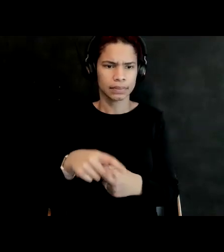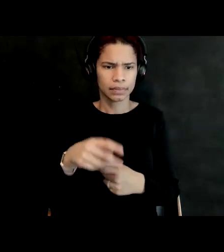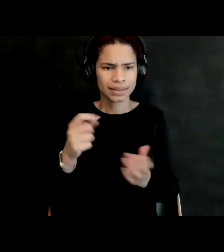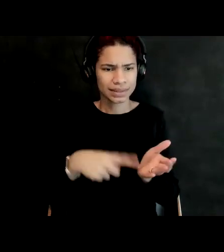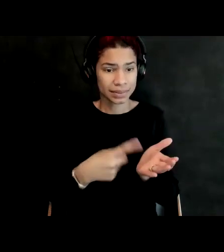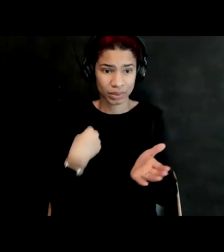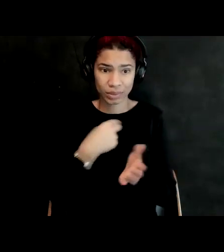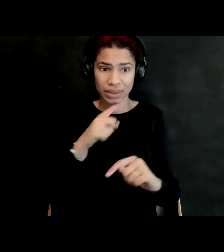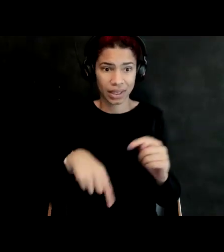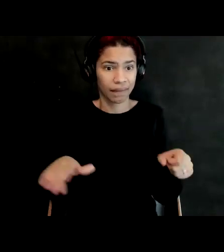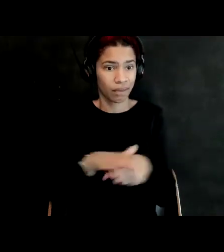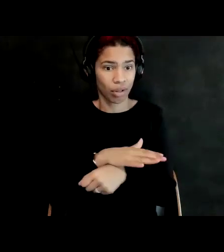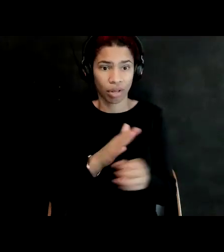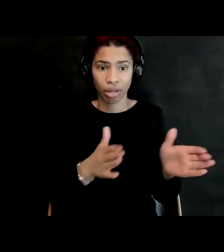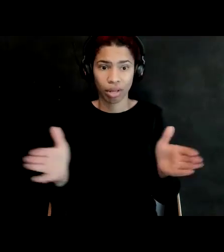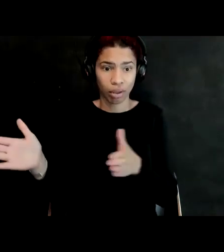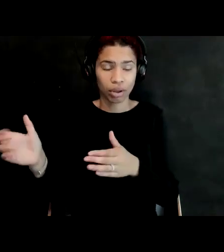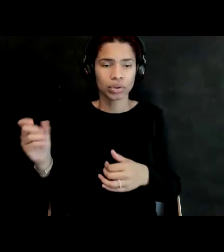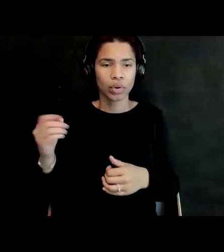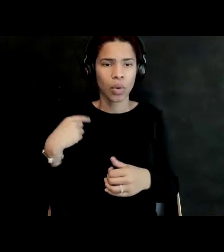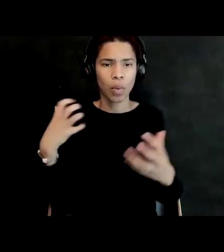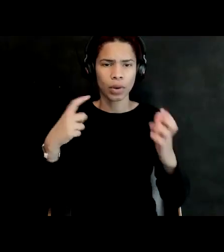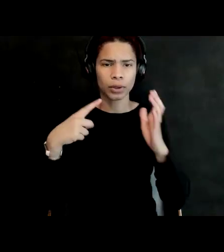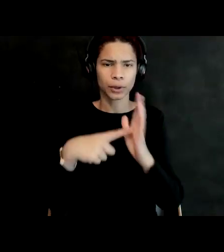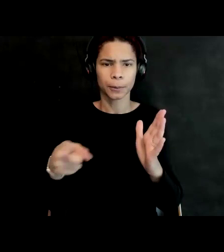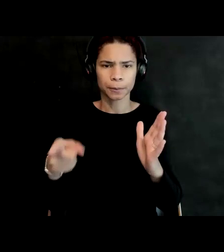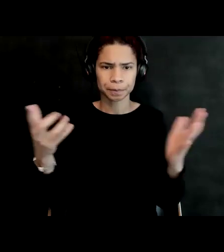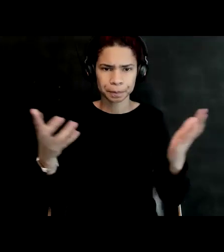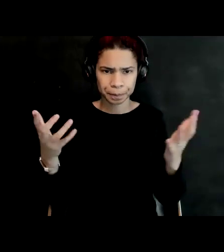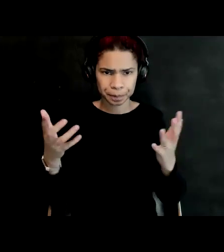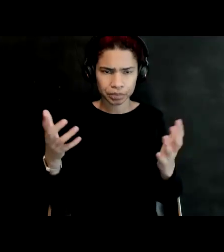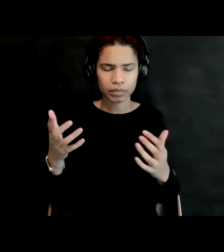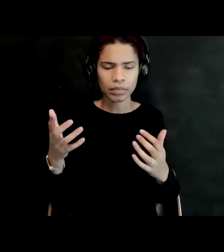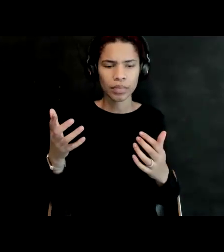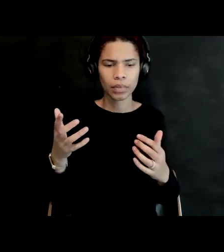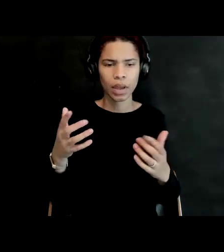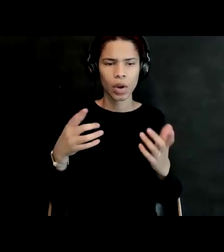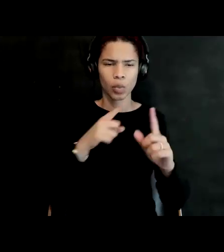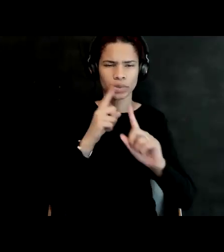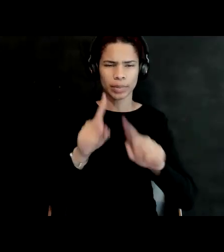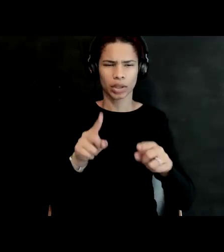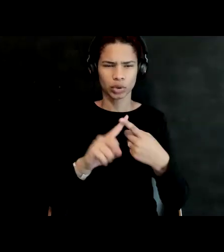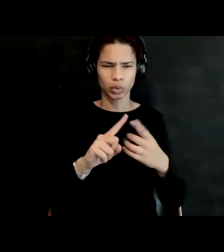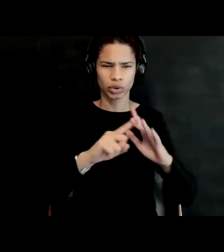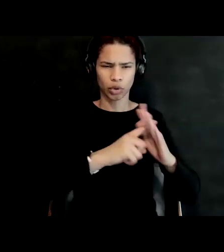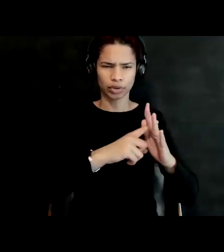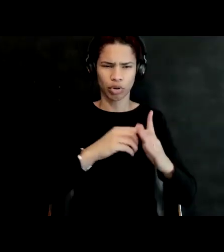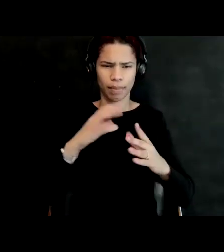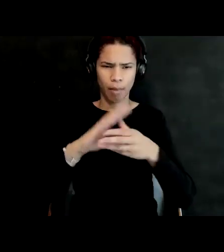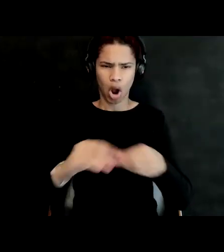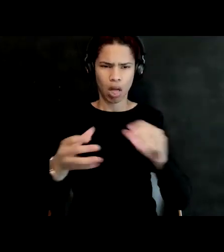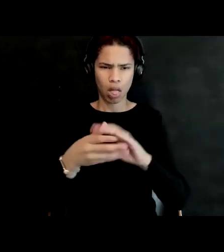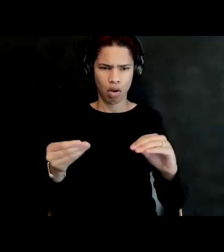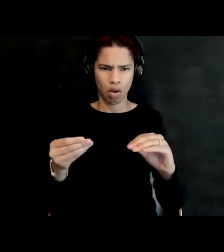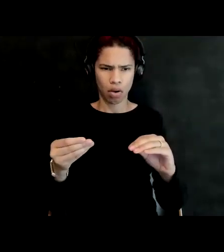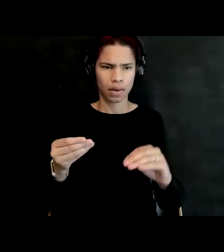whole progression, right? So what I'd like to show you is a response to the original monologue